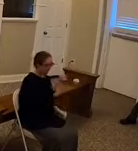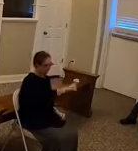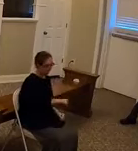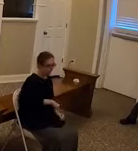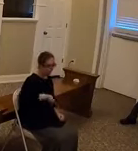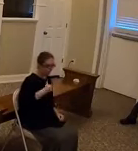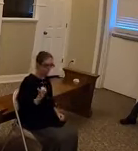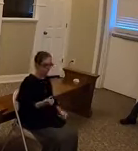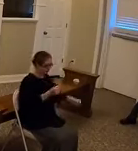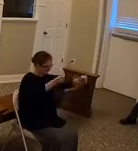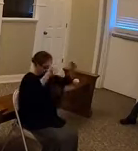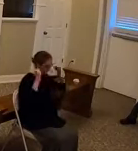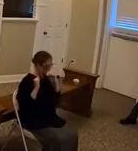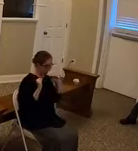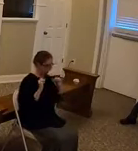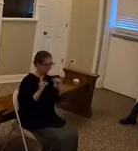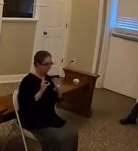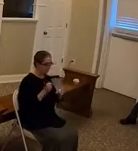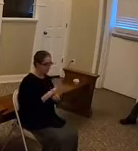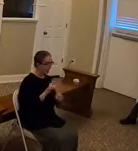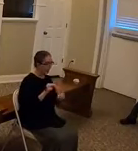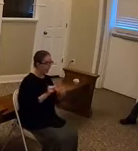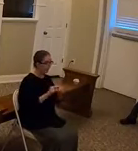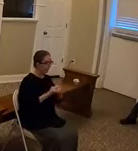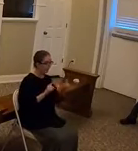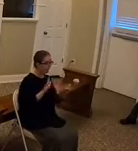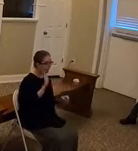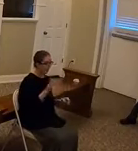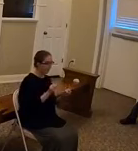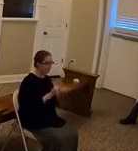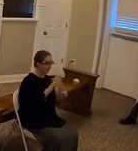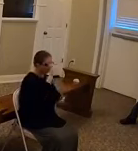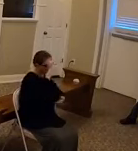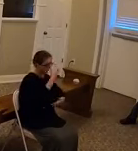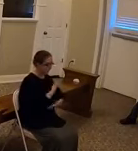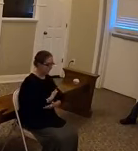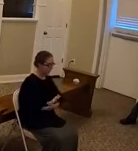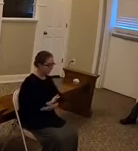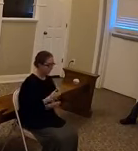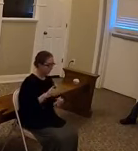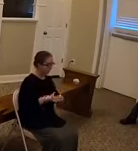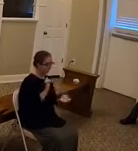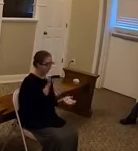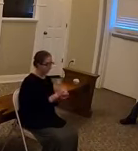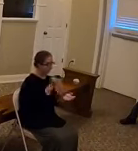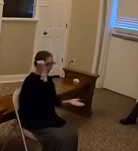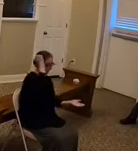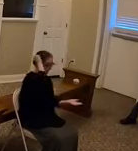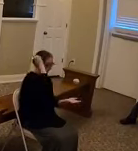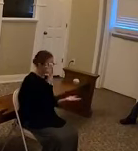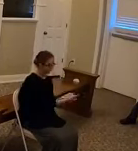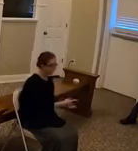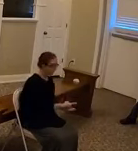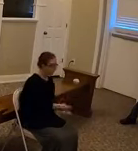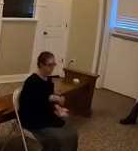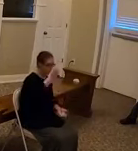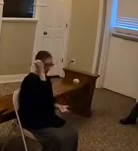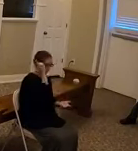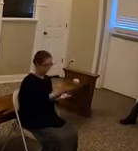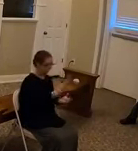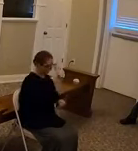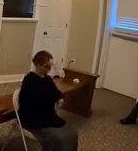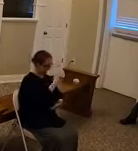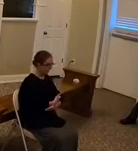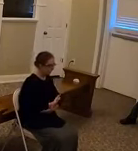anybody else's power. It didn't make any difference if there were five more sons born after that one was adopted. That adopted